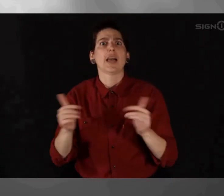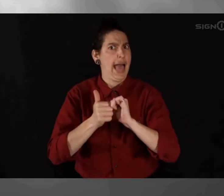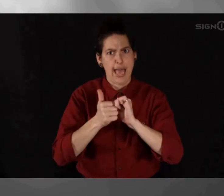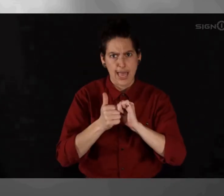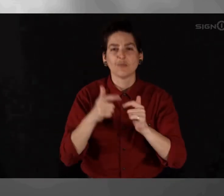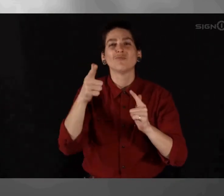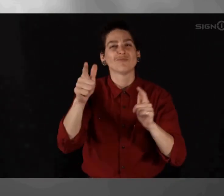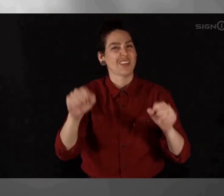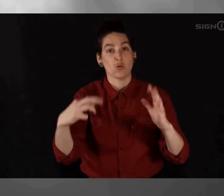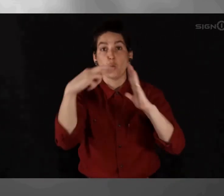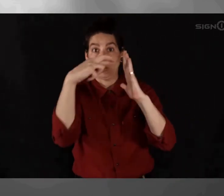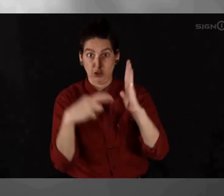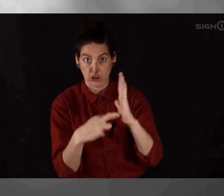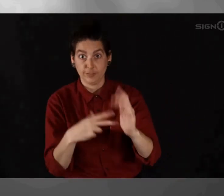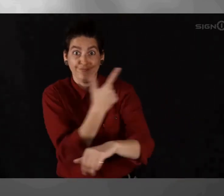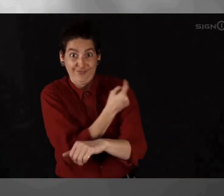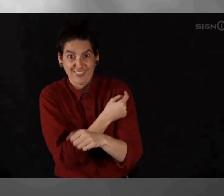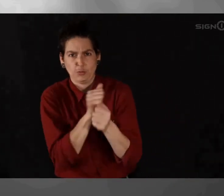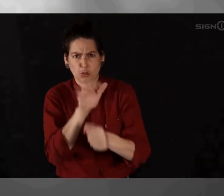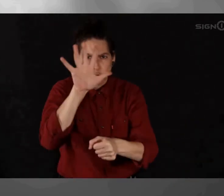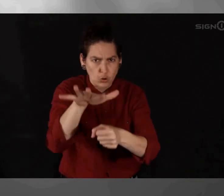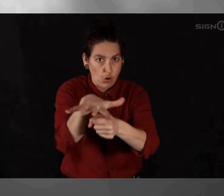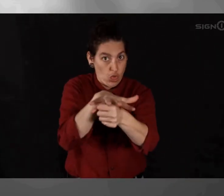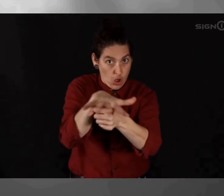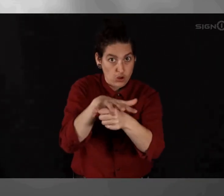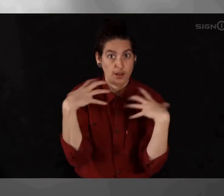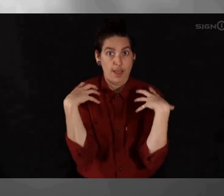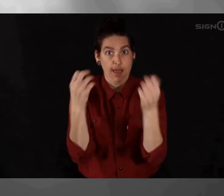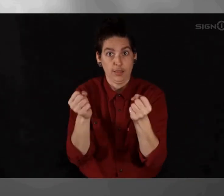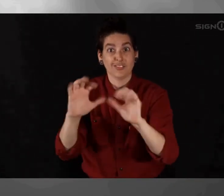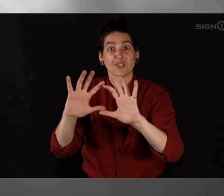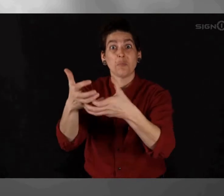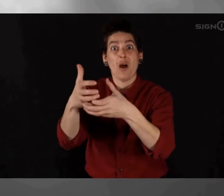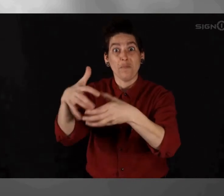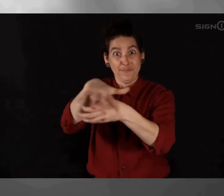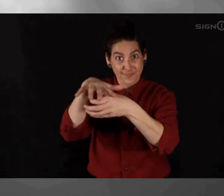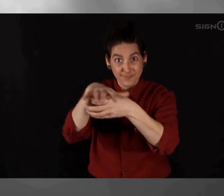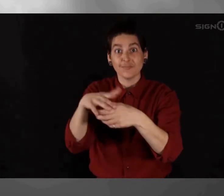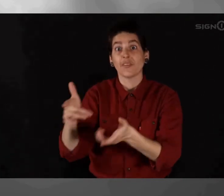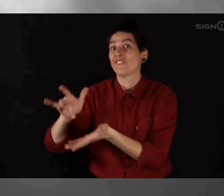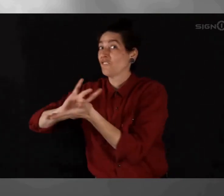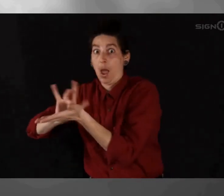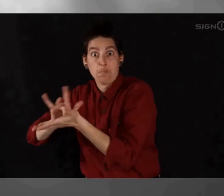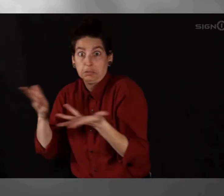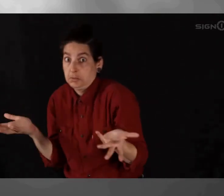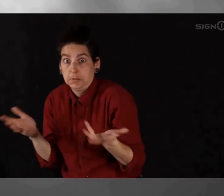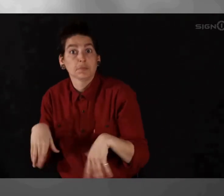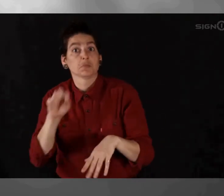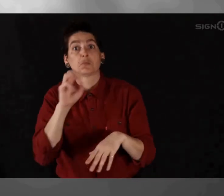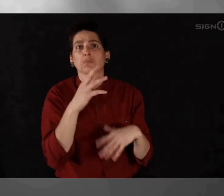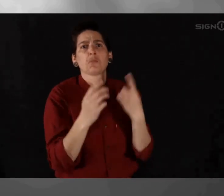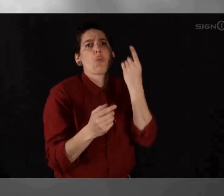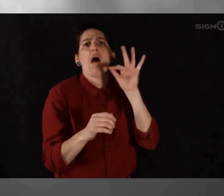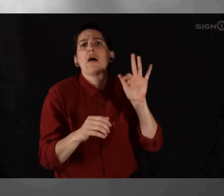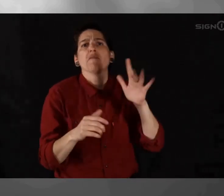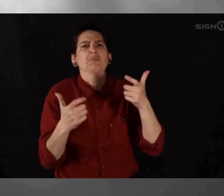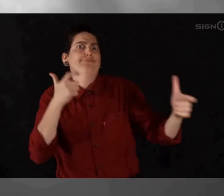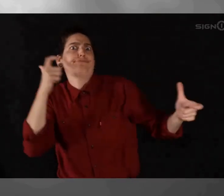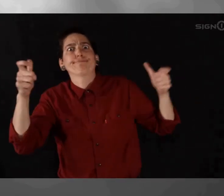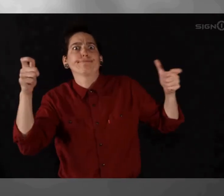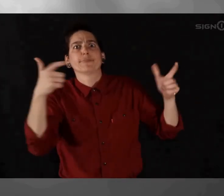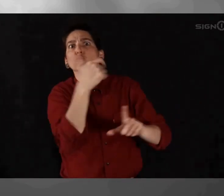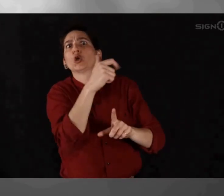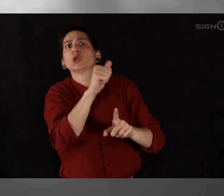Here, you can register to get a vaccine with your local health department, with a pharmacy, or at one of Georgia's mass vaccine sites. You can